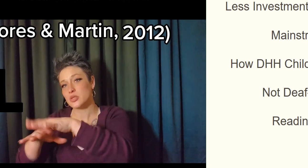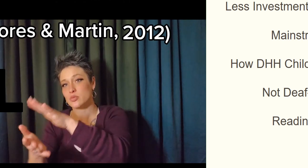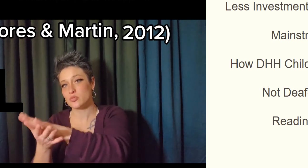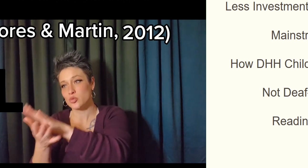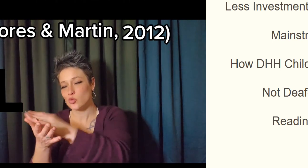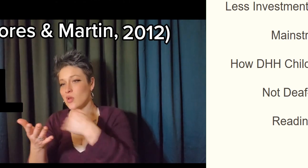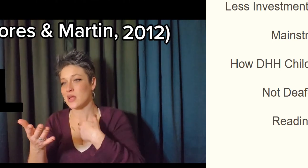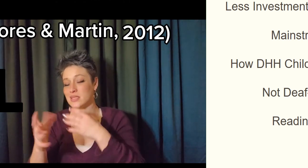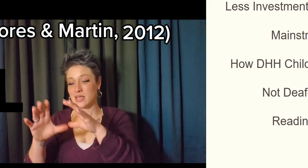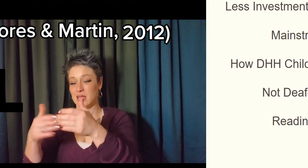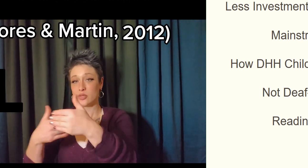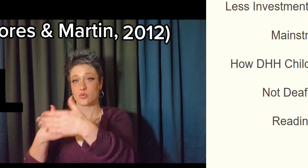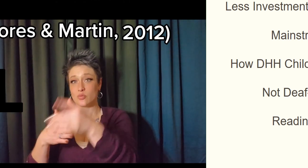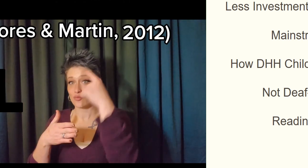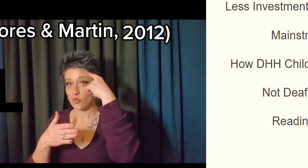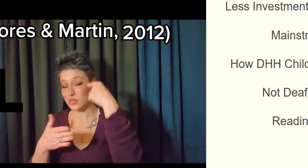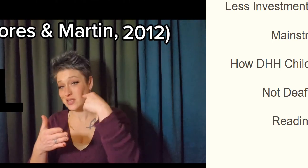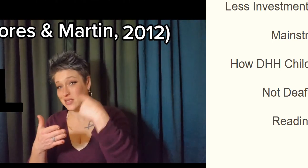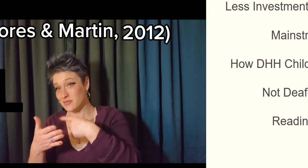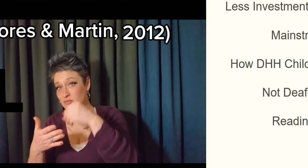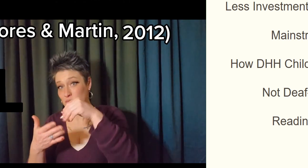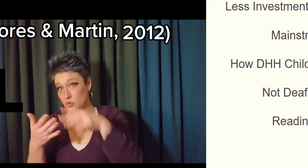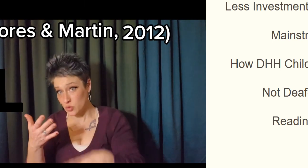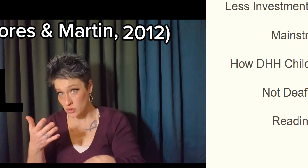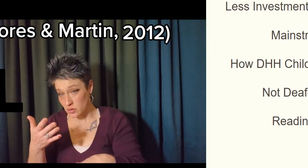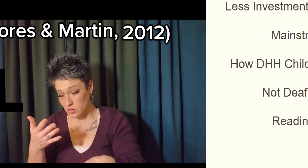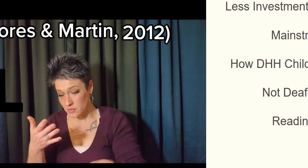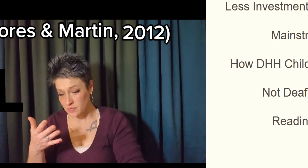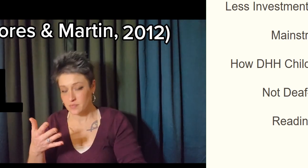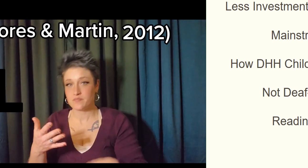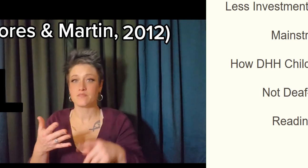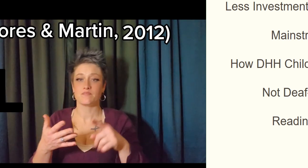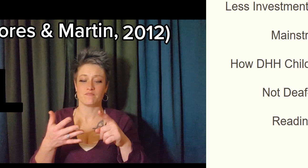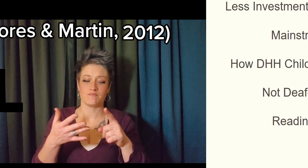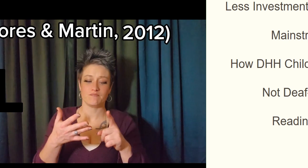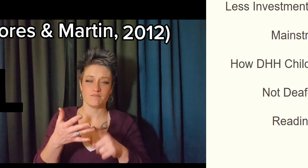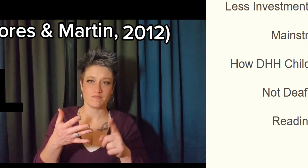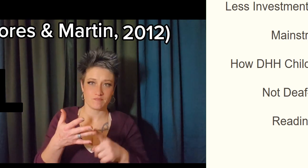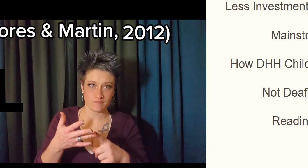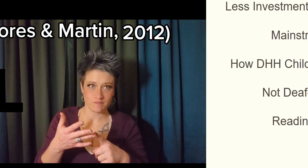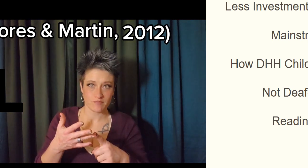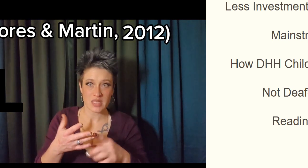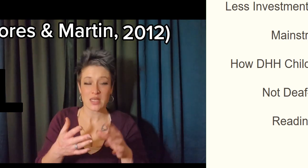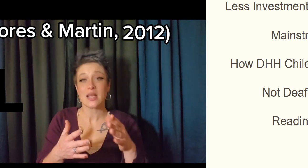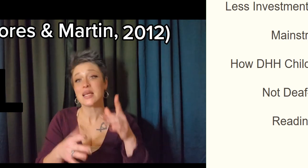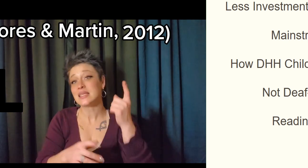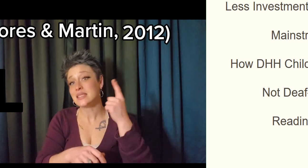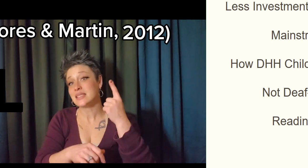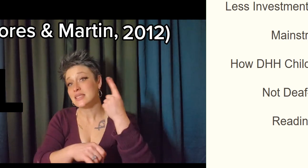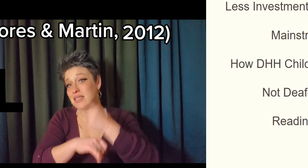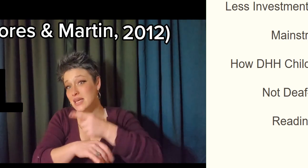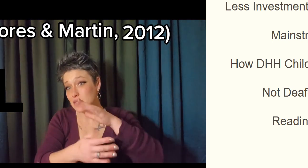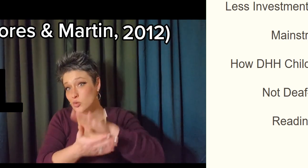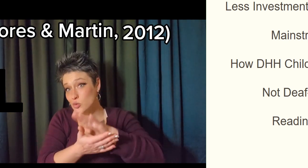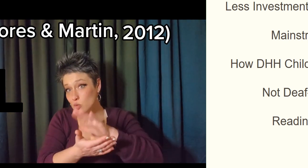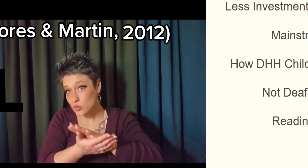self-inclusive classrooms, meaning like they're in a mainstream school, but the class itself is for deaf and hard of hearing students.